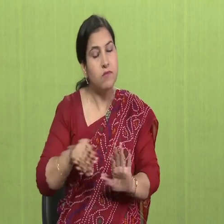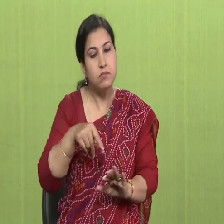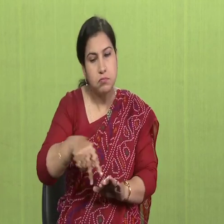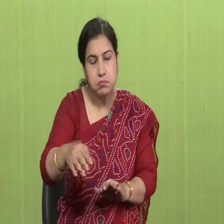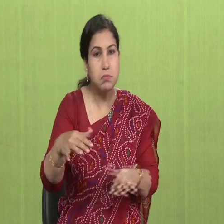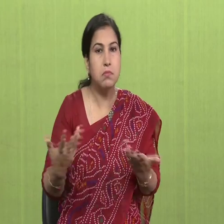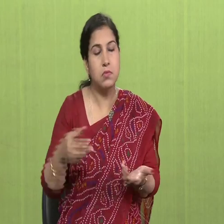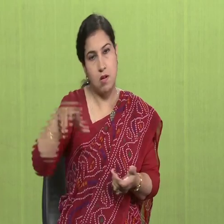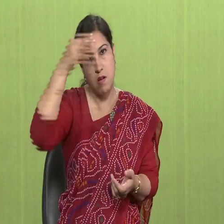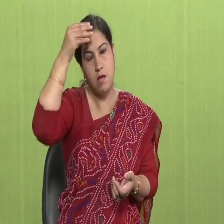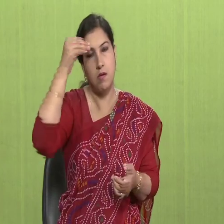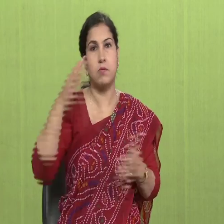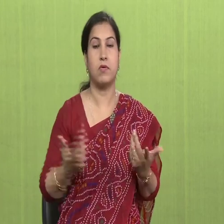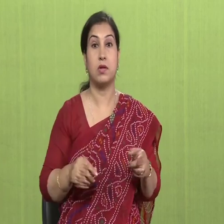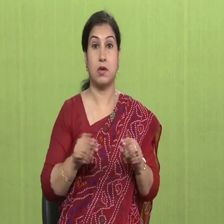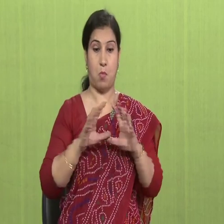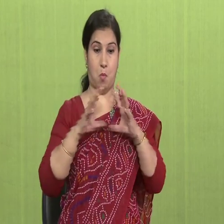As in any part of the world,